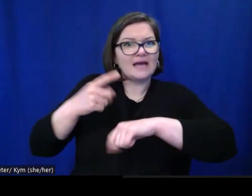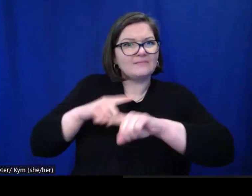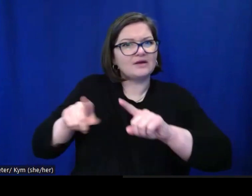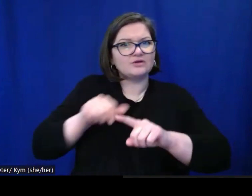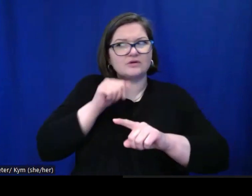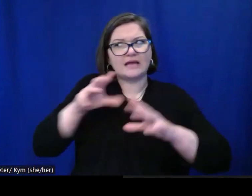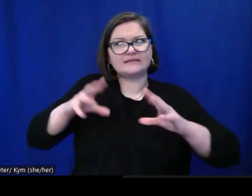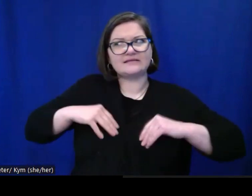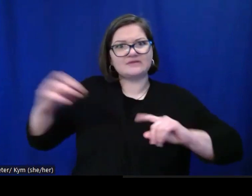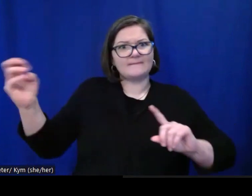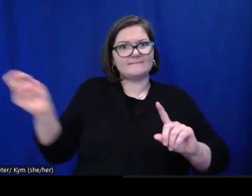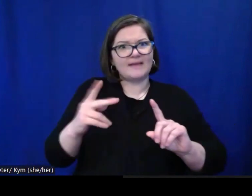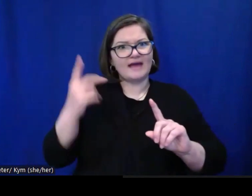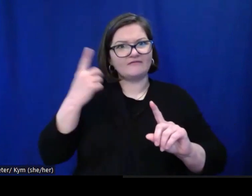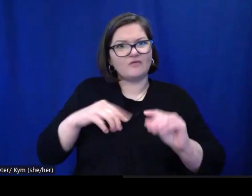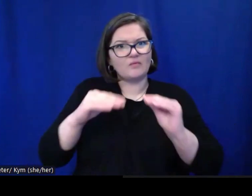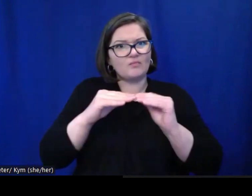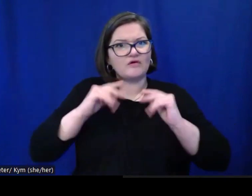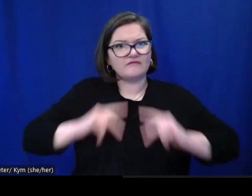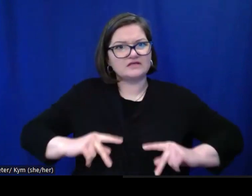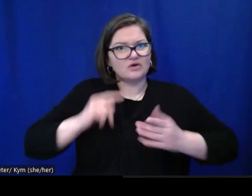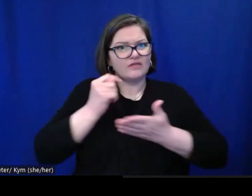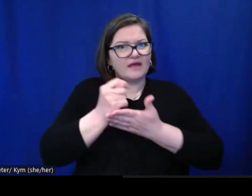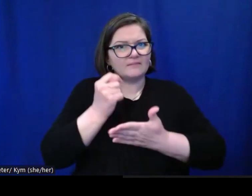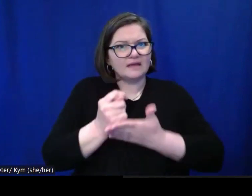more physical therapy?